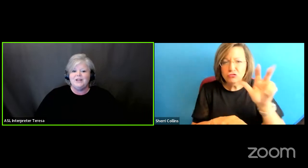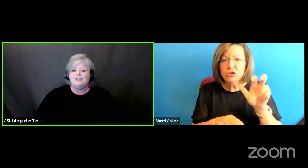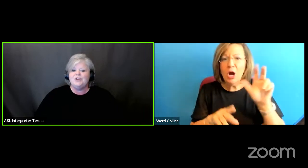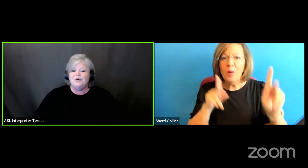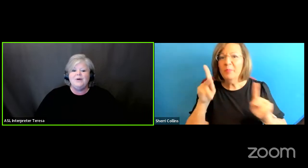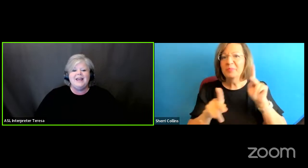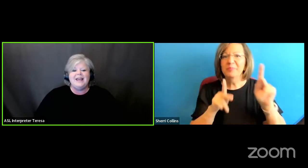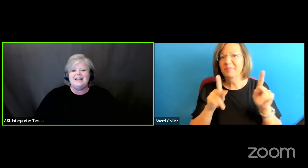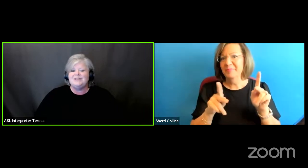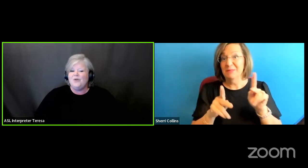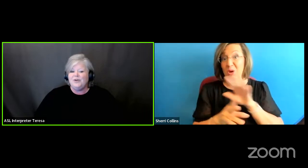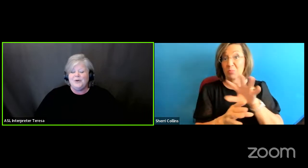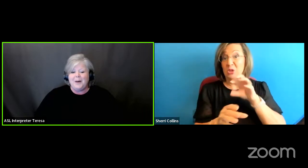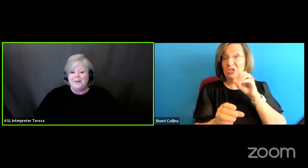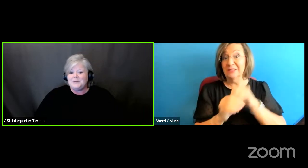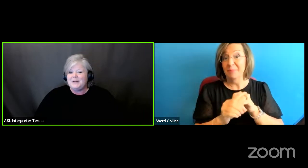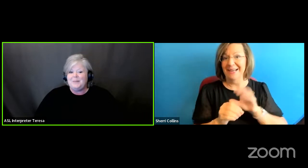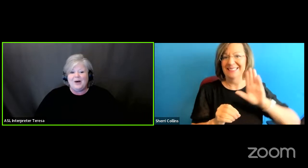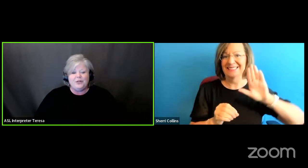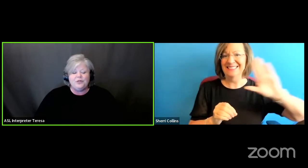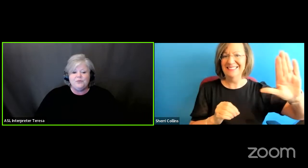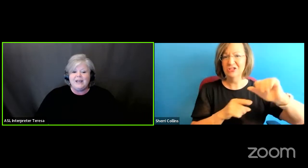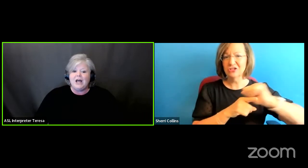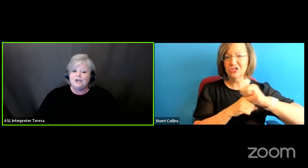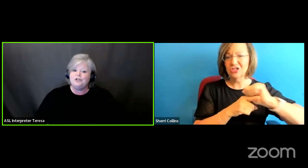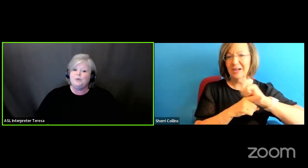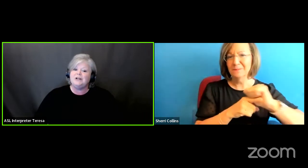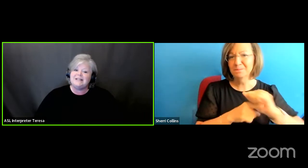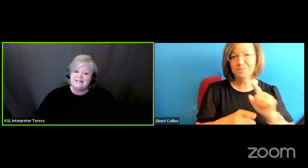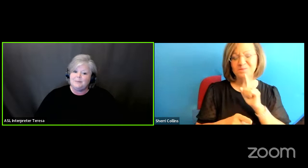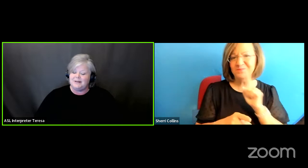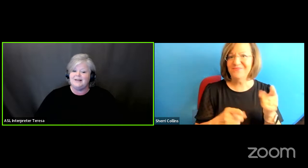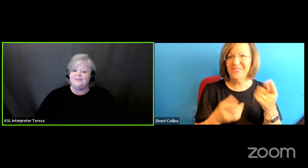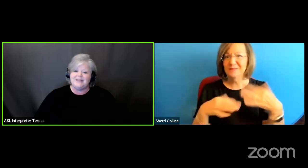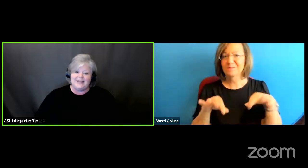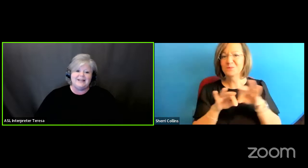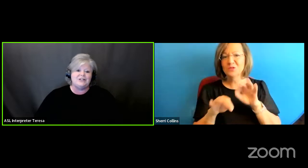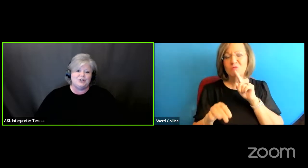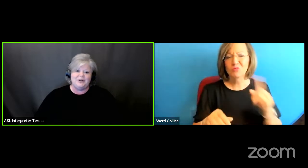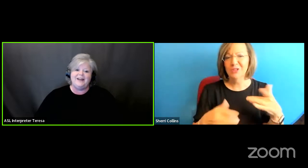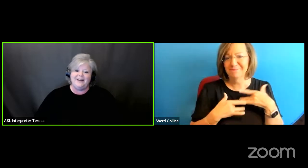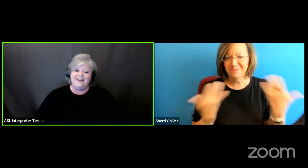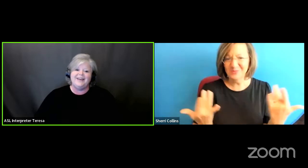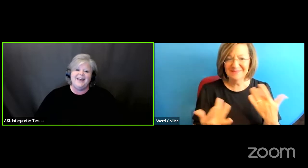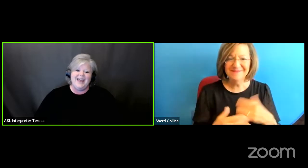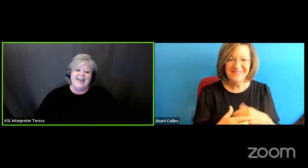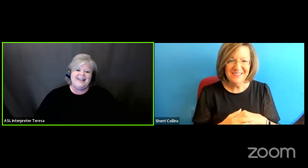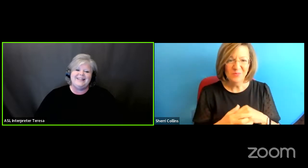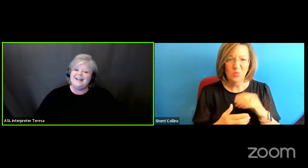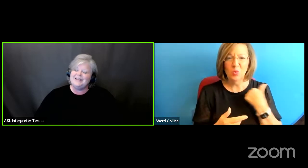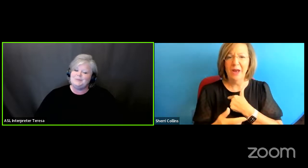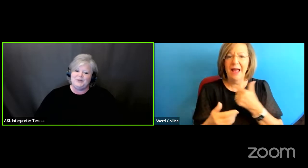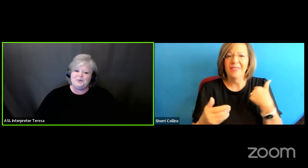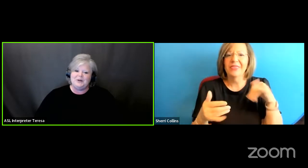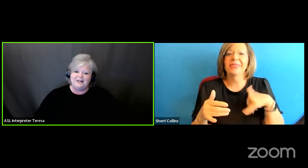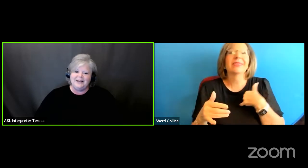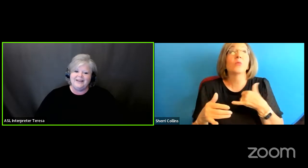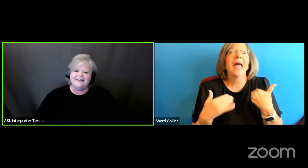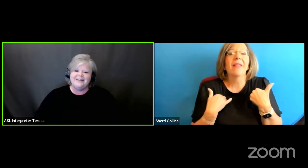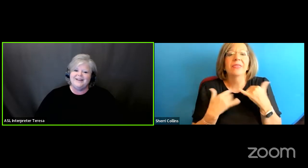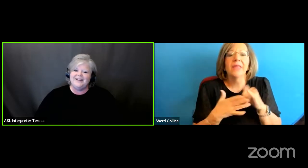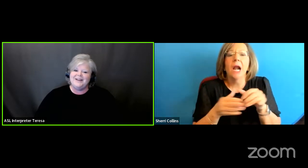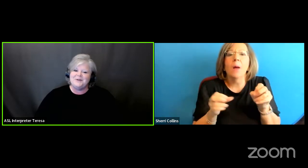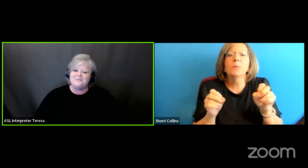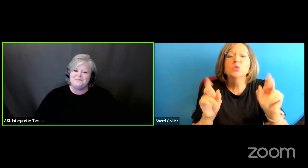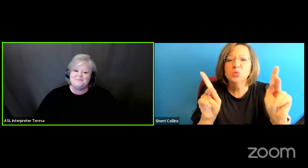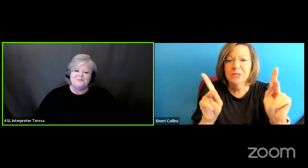Safety. So it's been about 300 participants have taken his training, and that has been